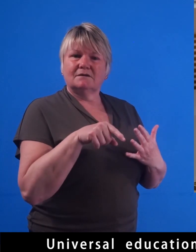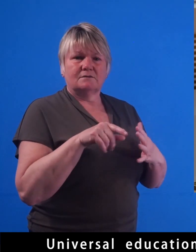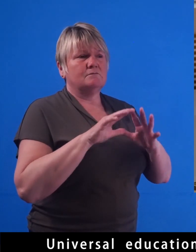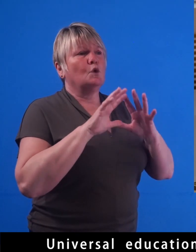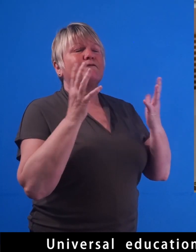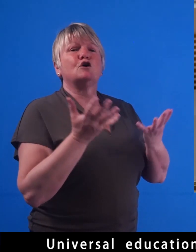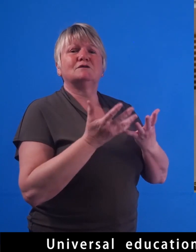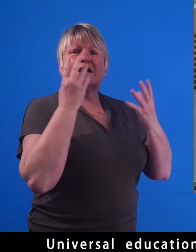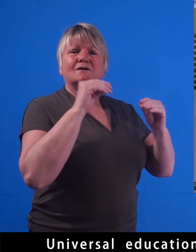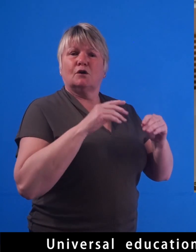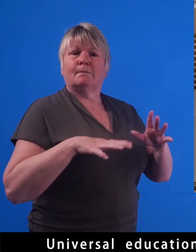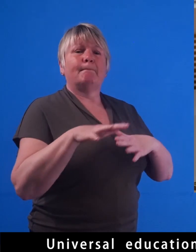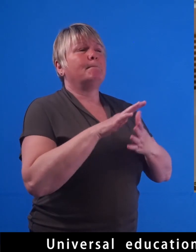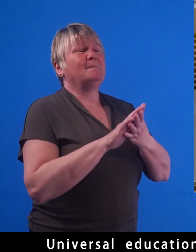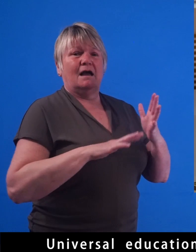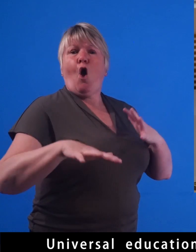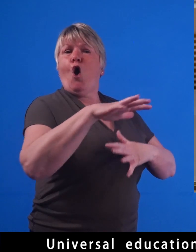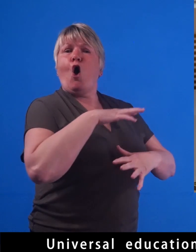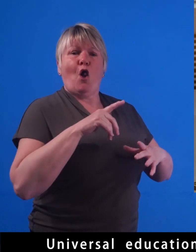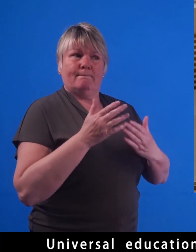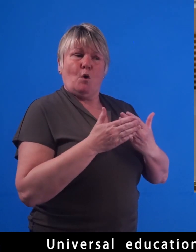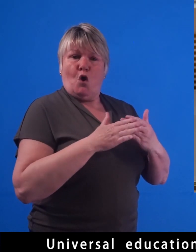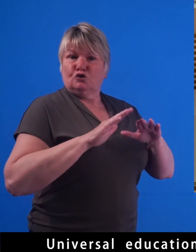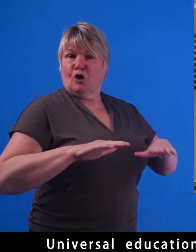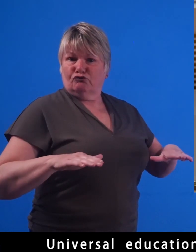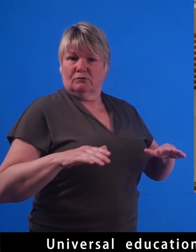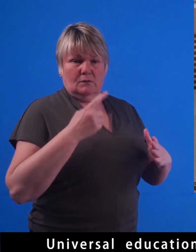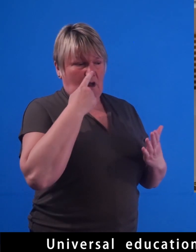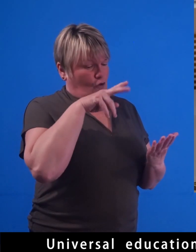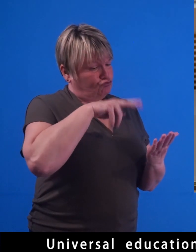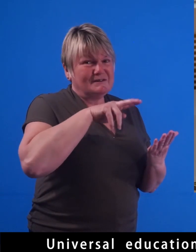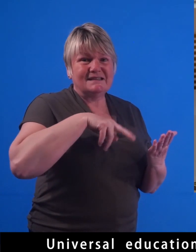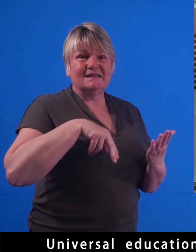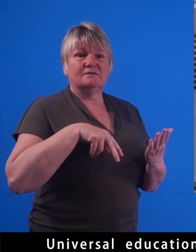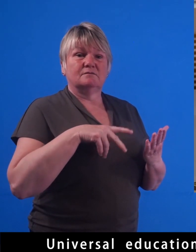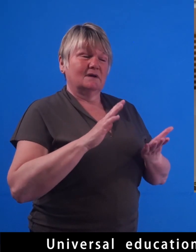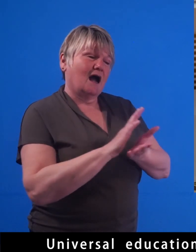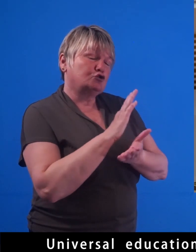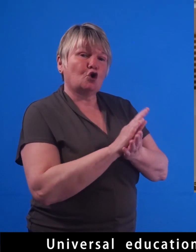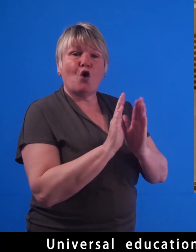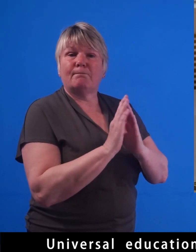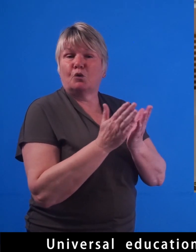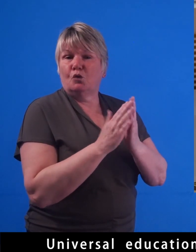Universal education from the 1870s also meant that more children were able to read and enjoy